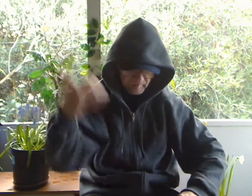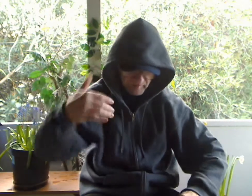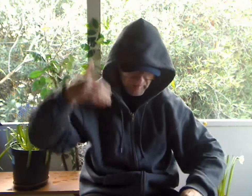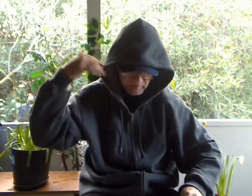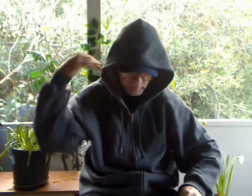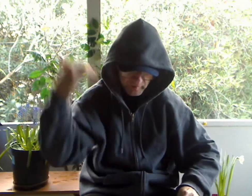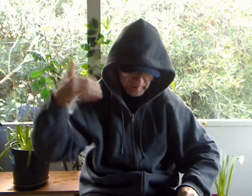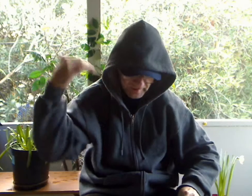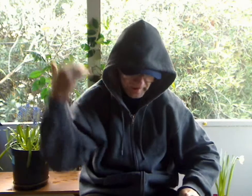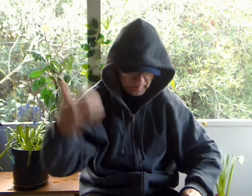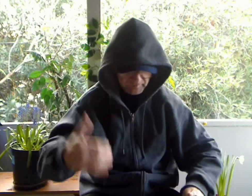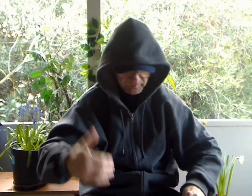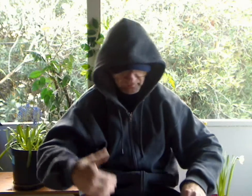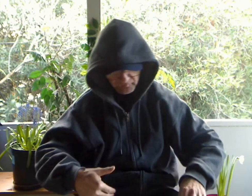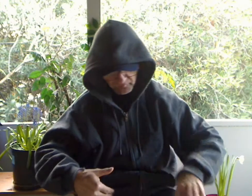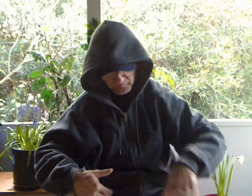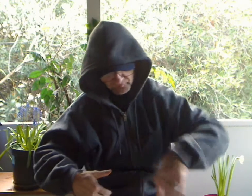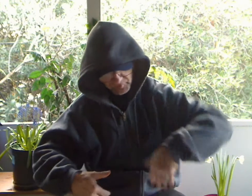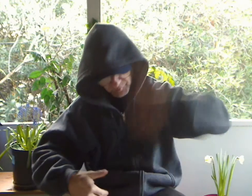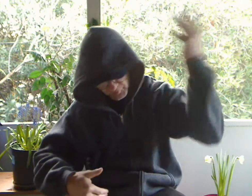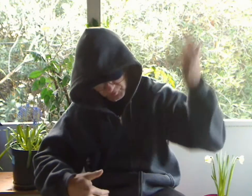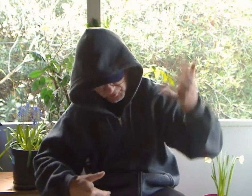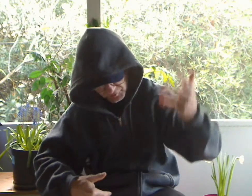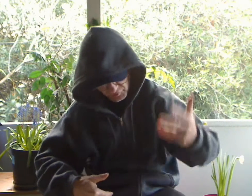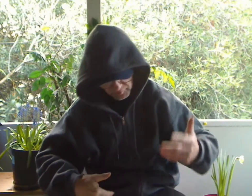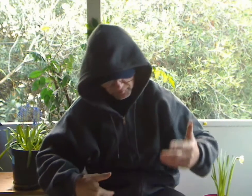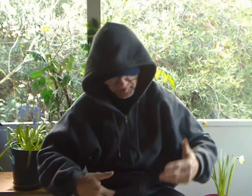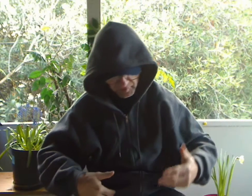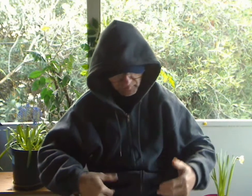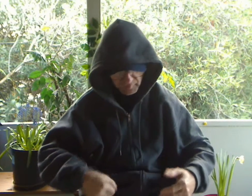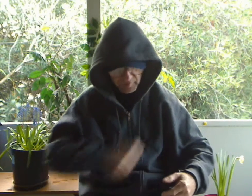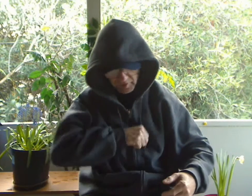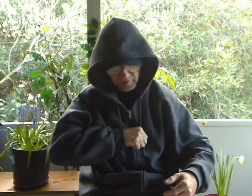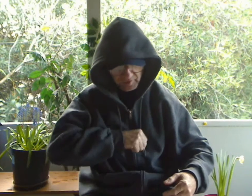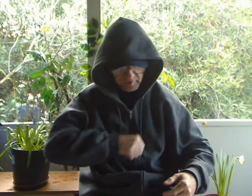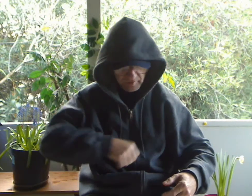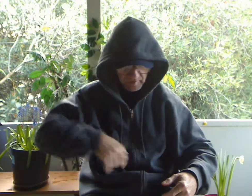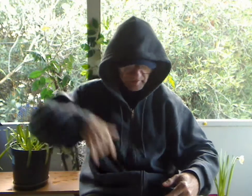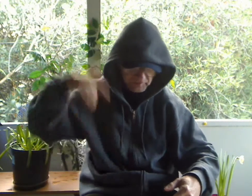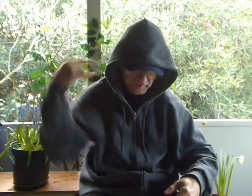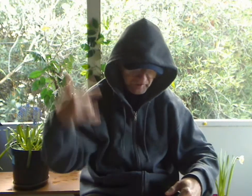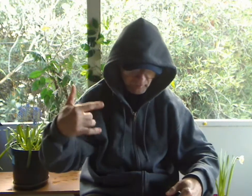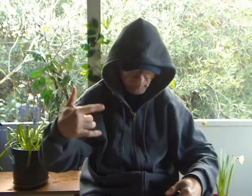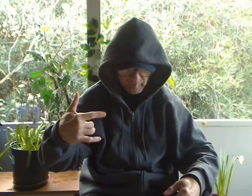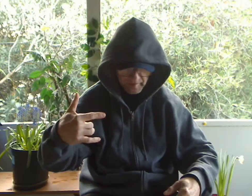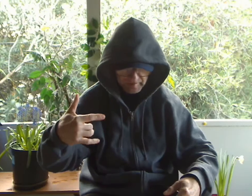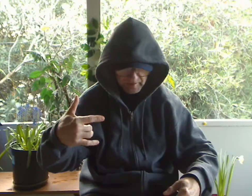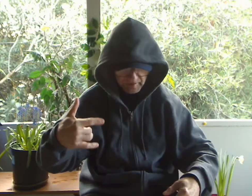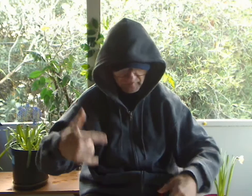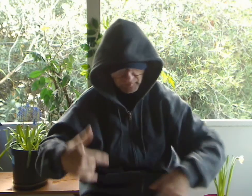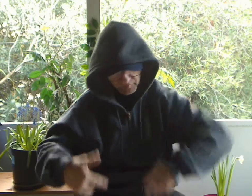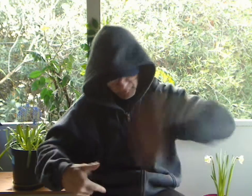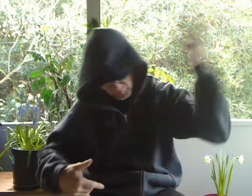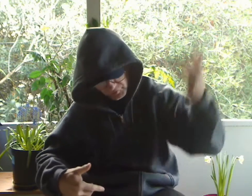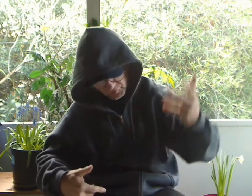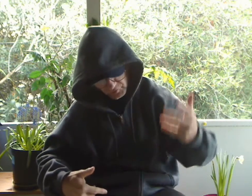that made great lights, for His mercy endures forever. The sun to rule by day, for His mercy